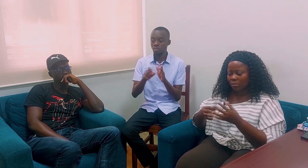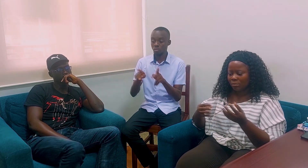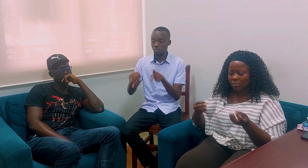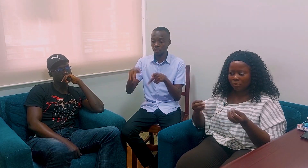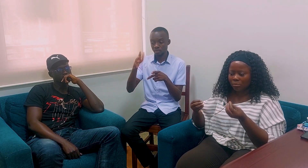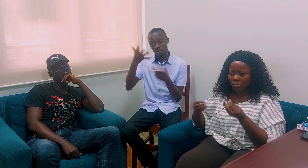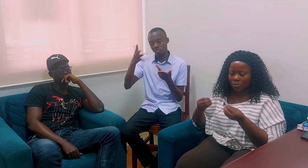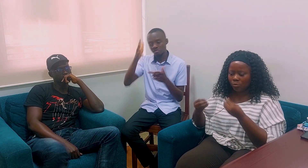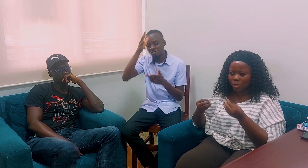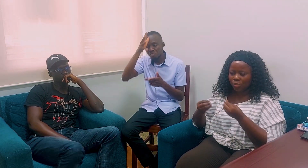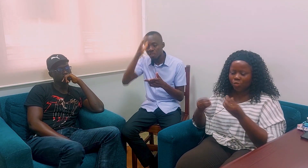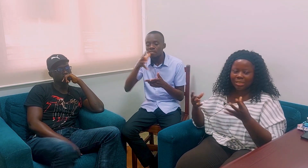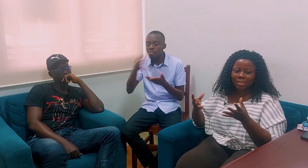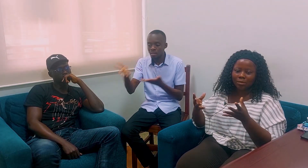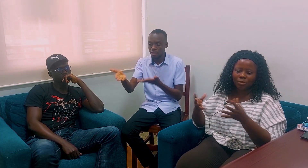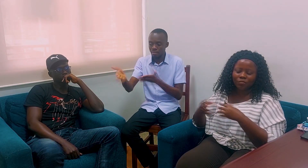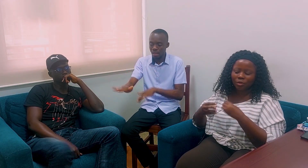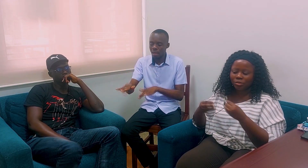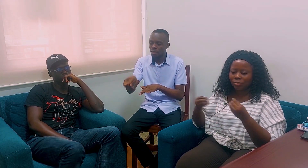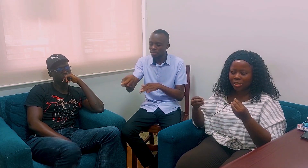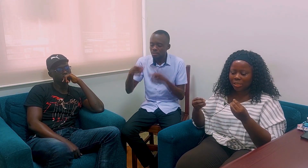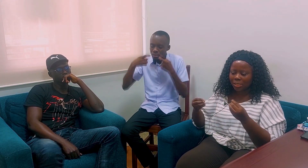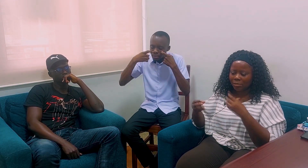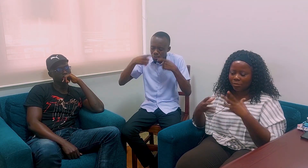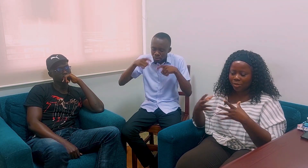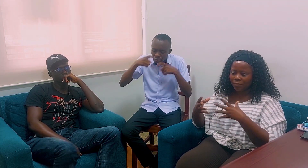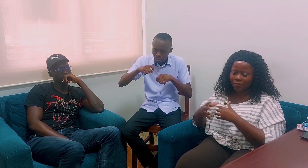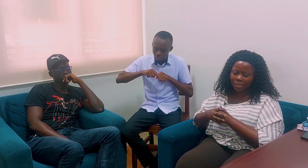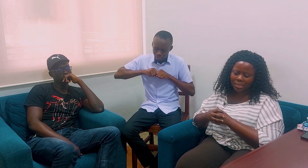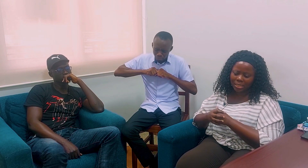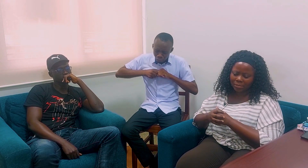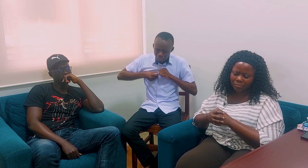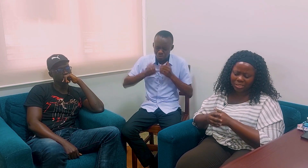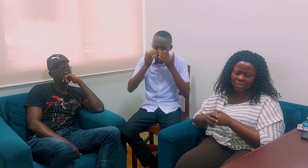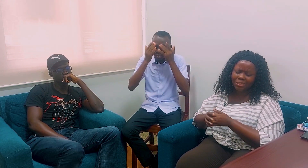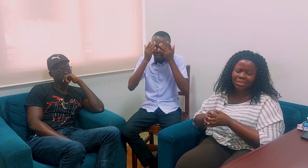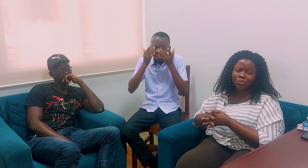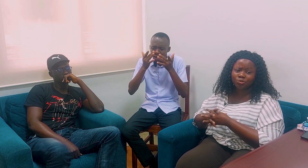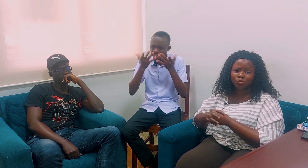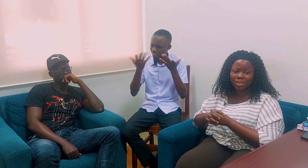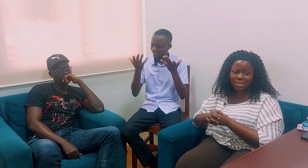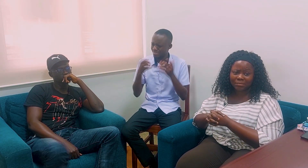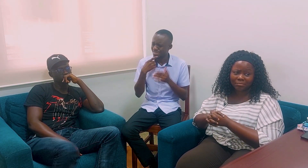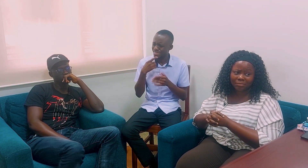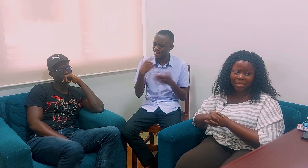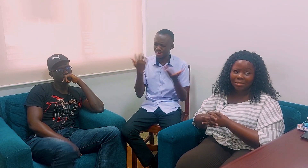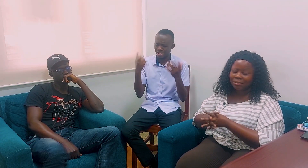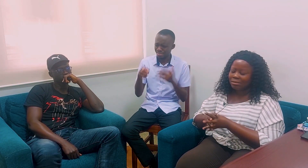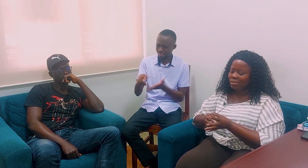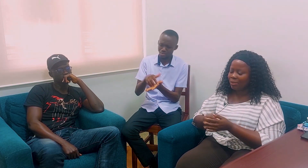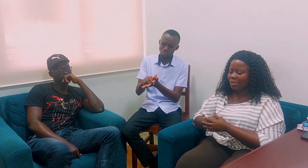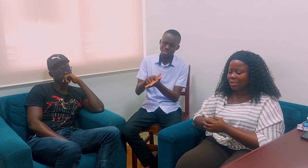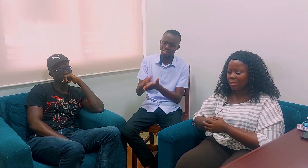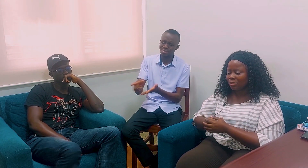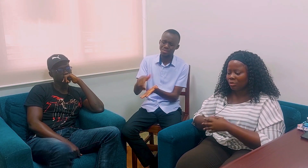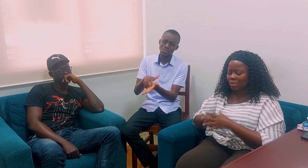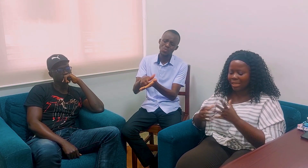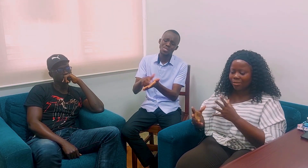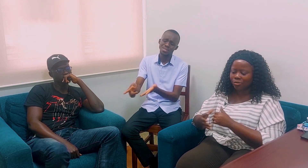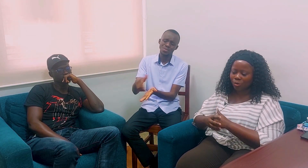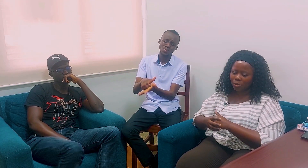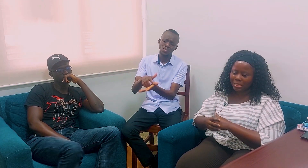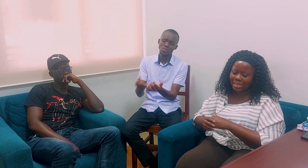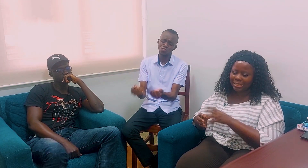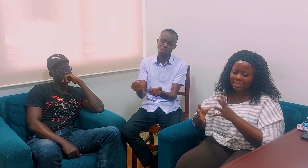Like we stretch it. If you are stretching grief, it's like this person is too weak. This person is not